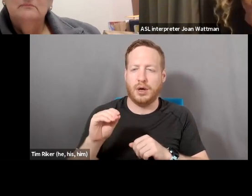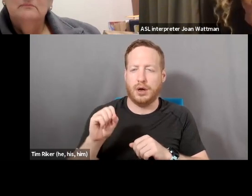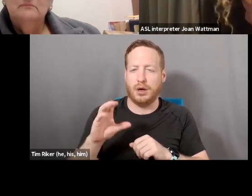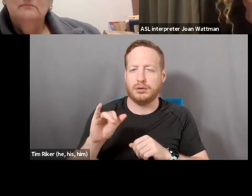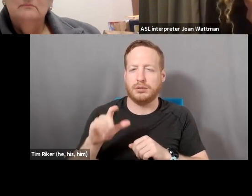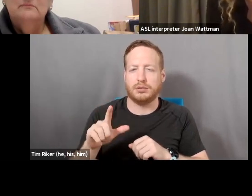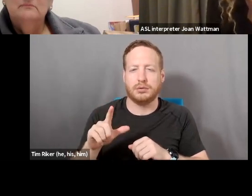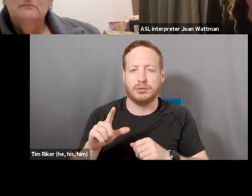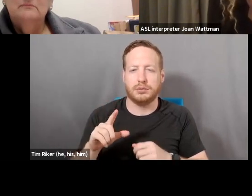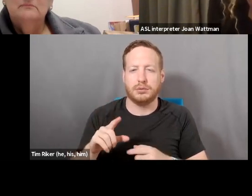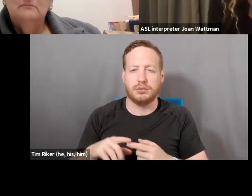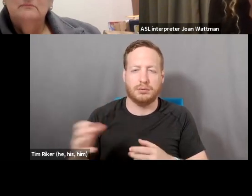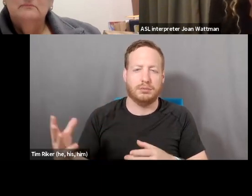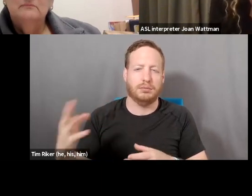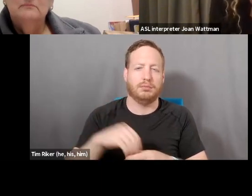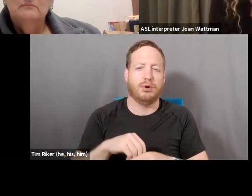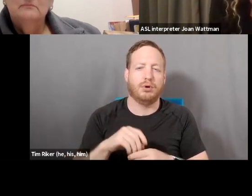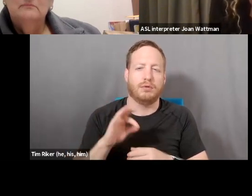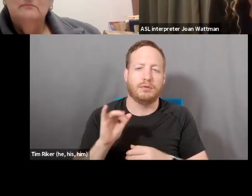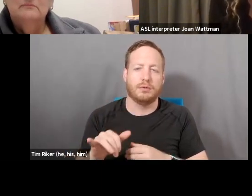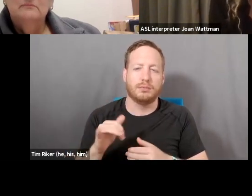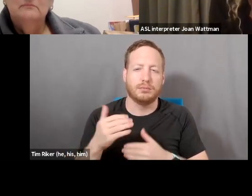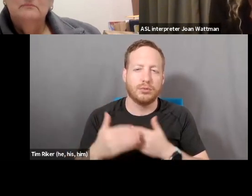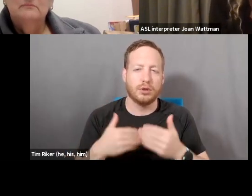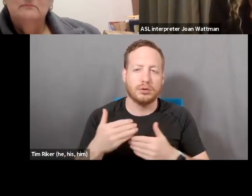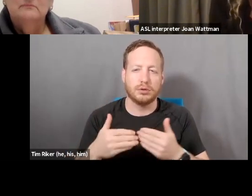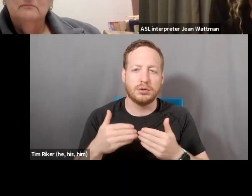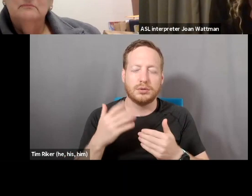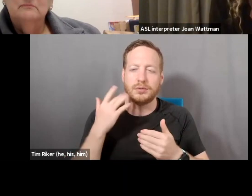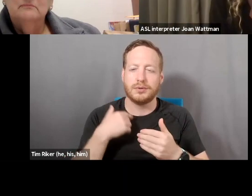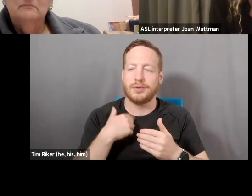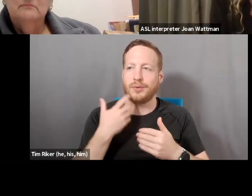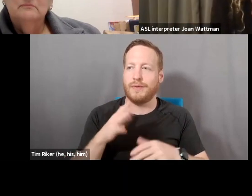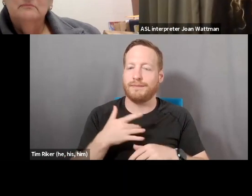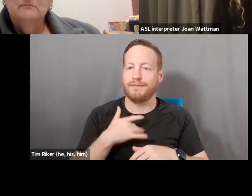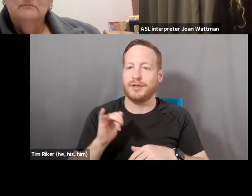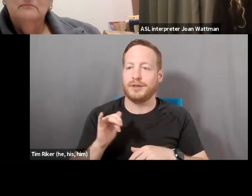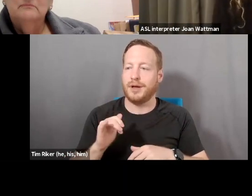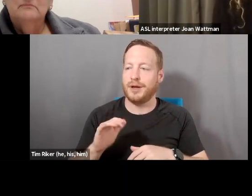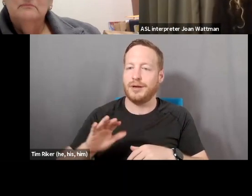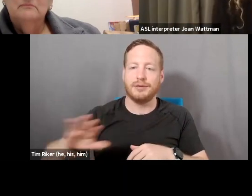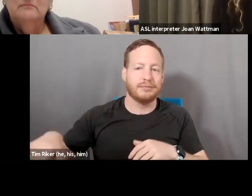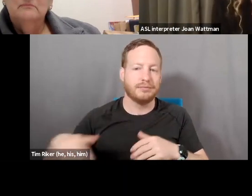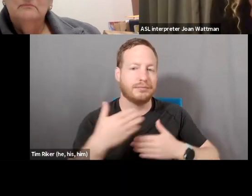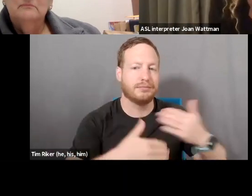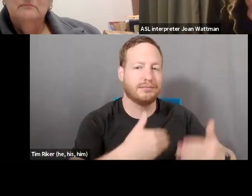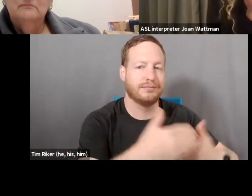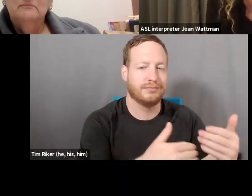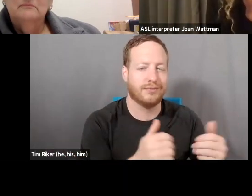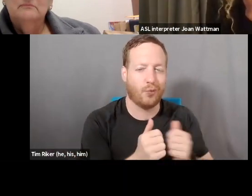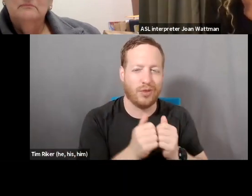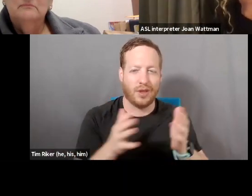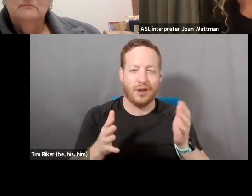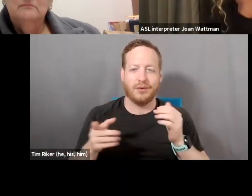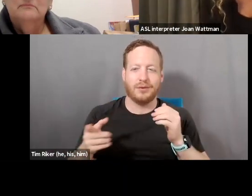form, some way that all of those people could be there, and we could have OSIL come in and be part of the process. I don't want to feel